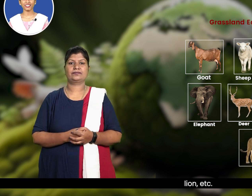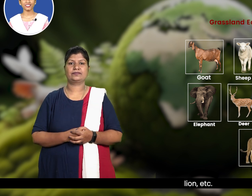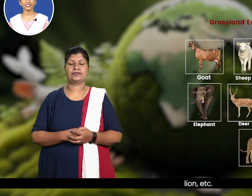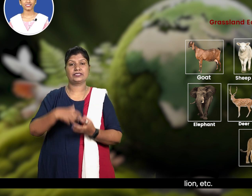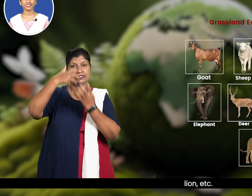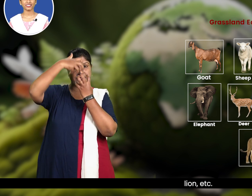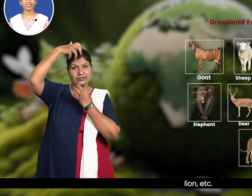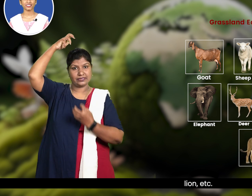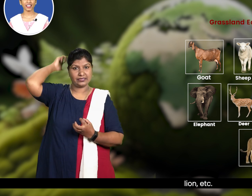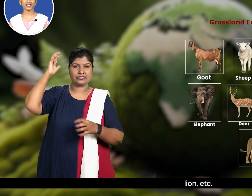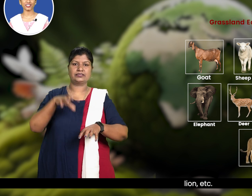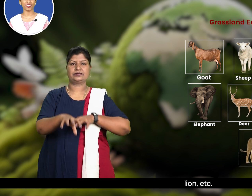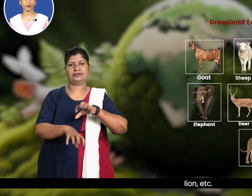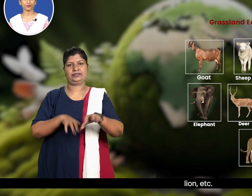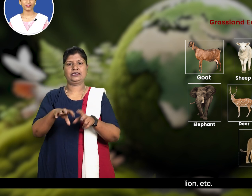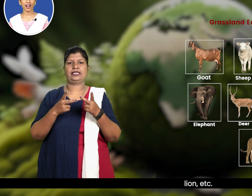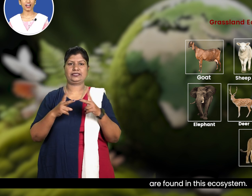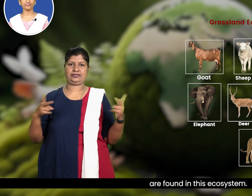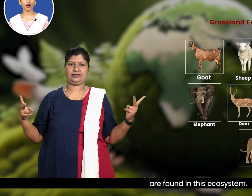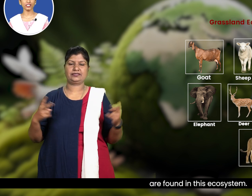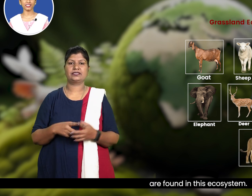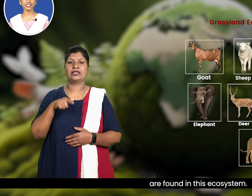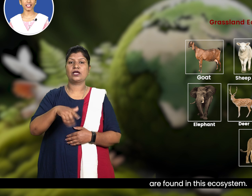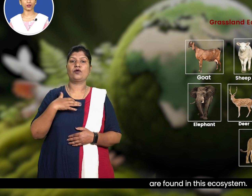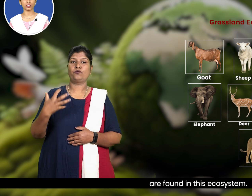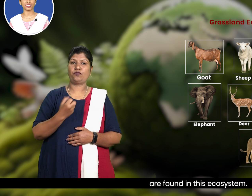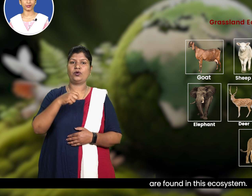lion, etc. are found in this ecosystem.